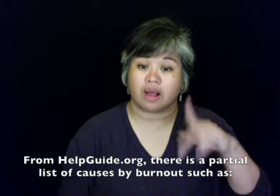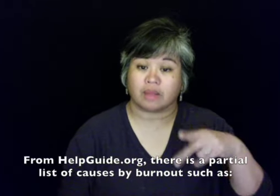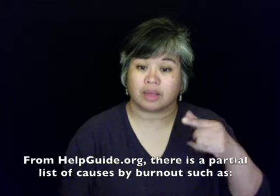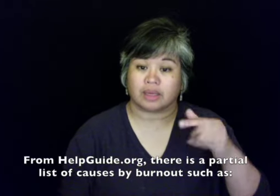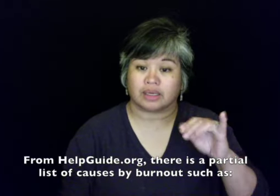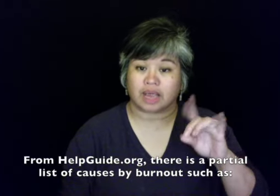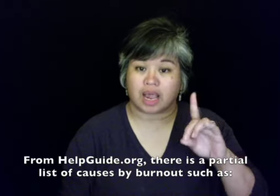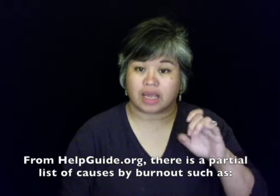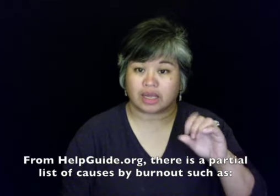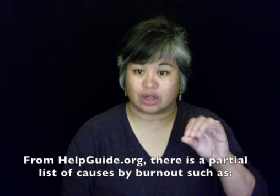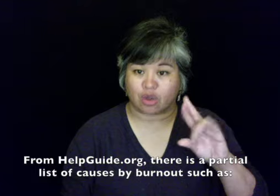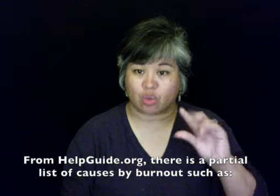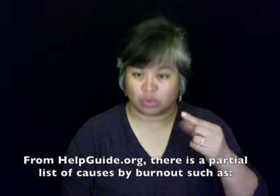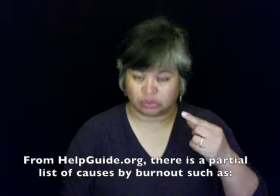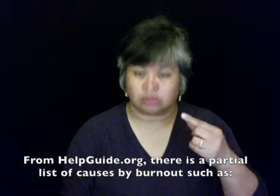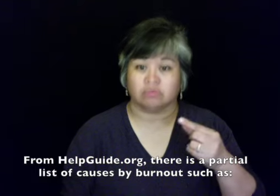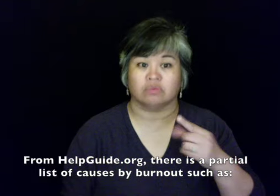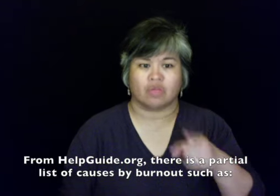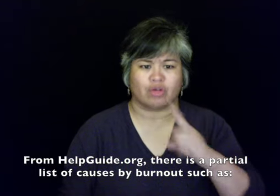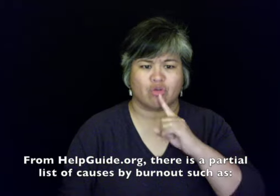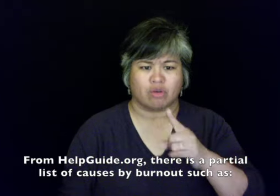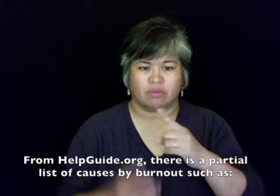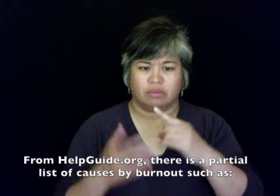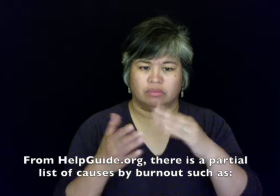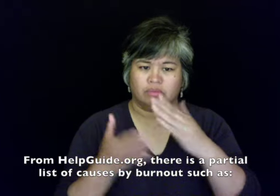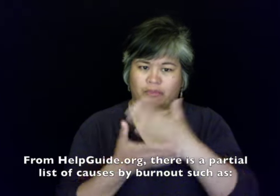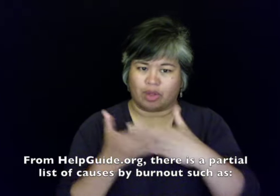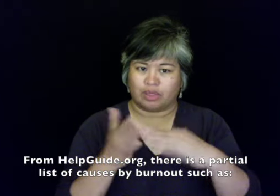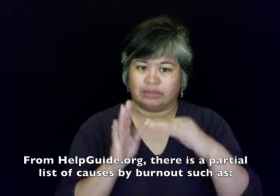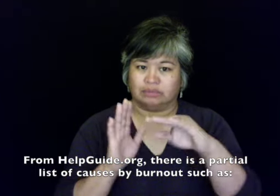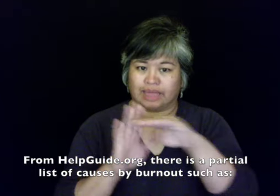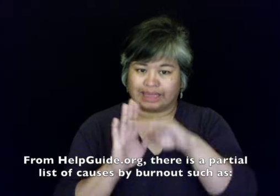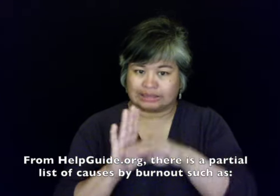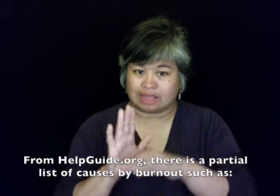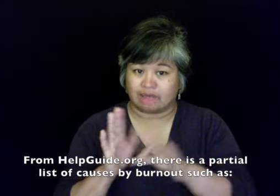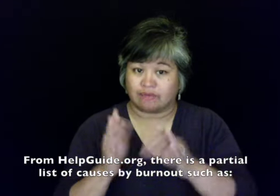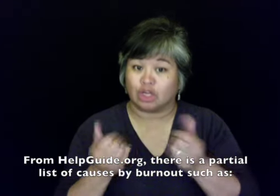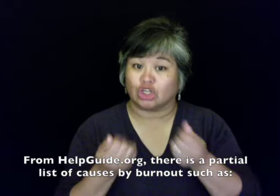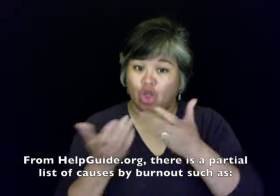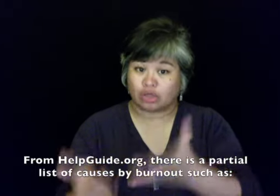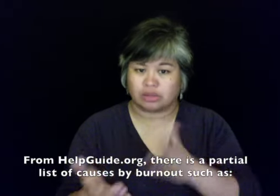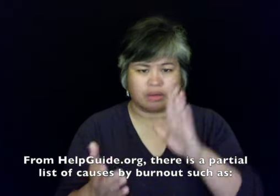From helpguide.org, there is a partial list of causes by burnout, such as